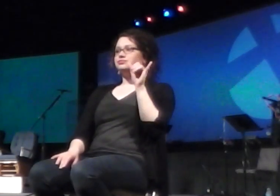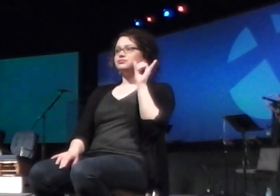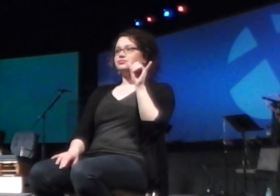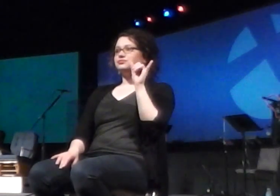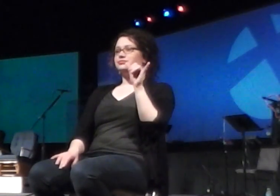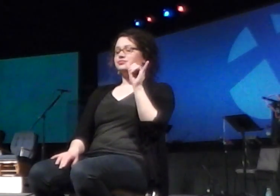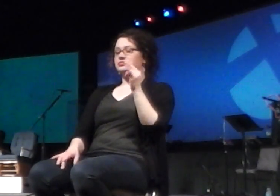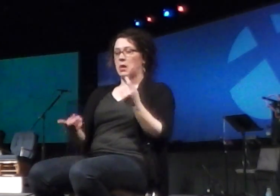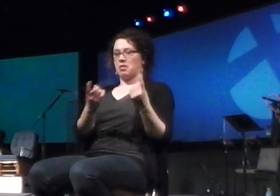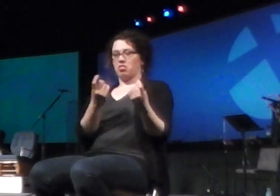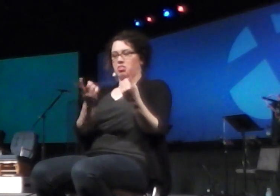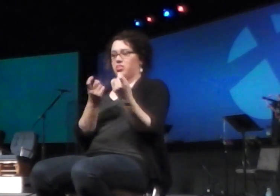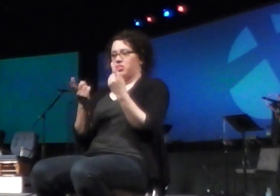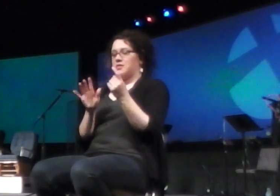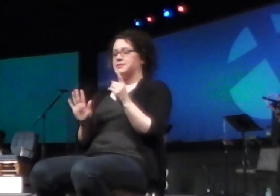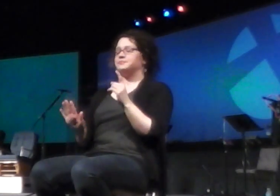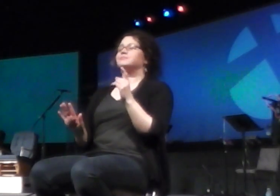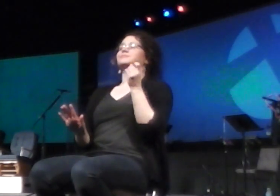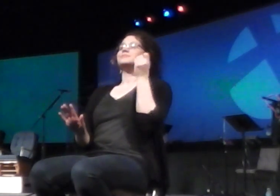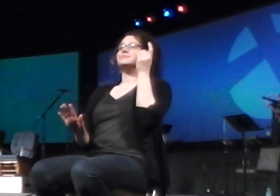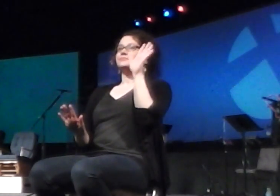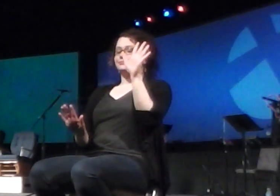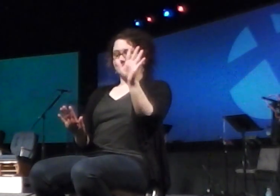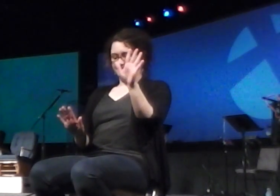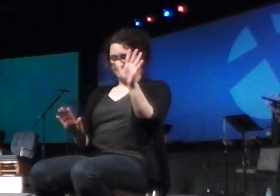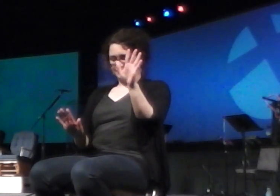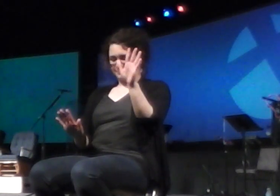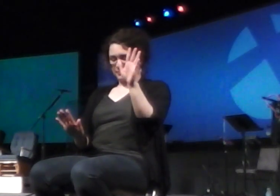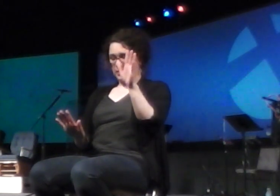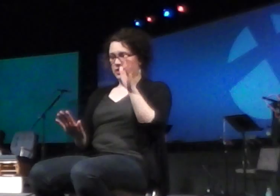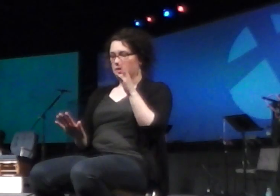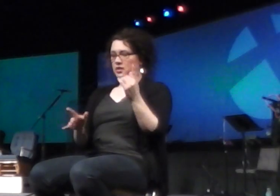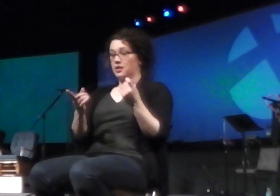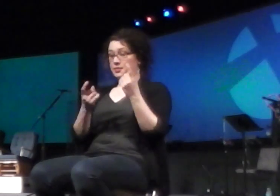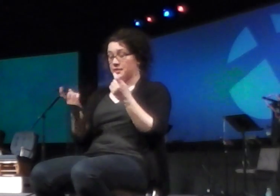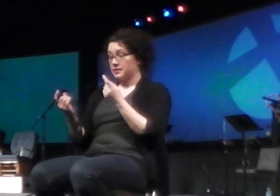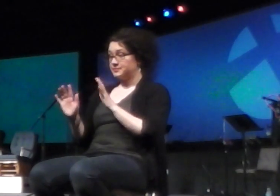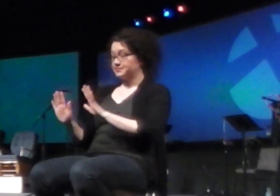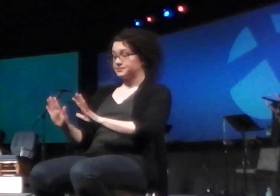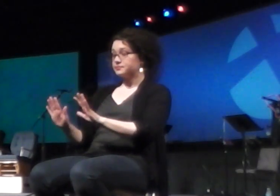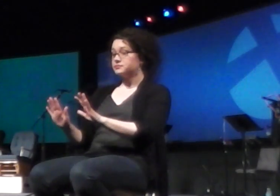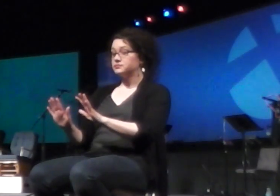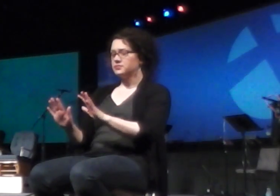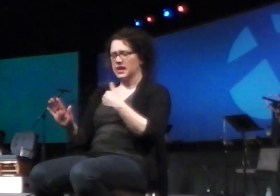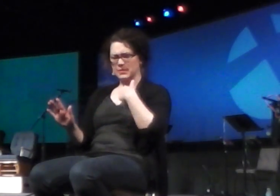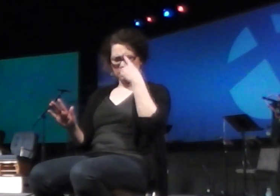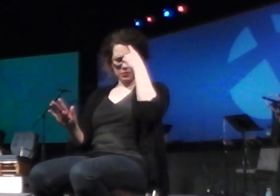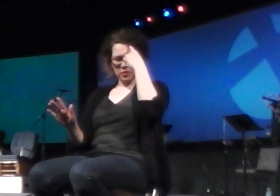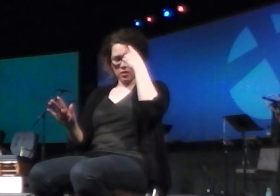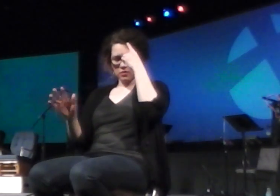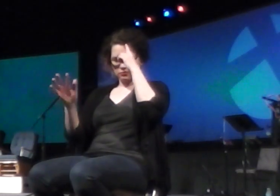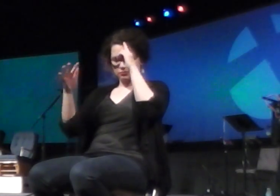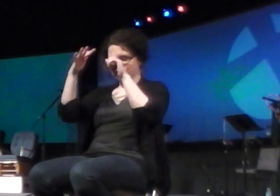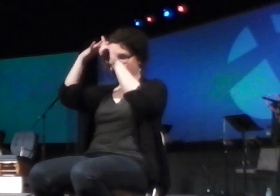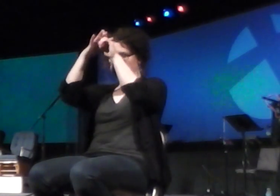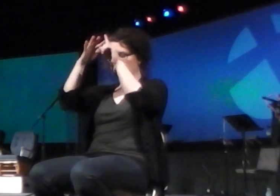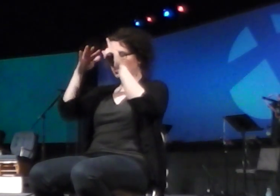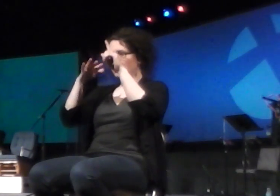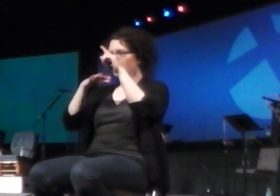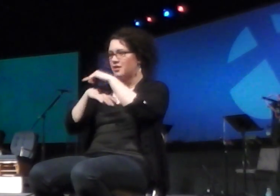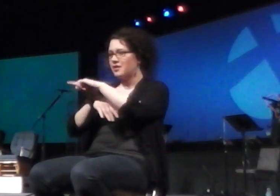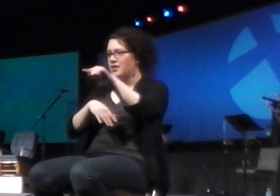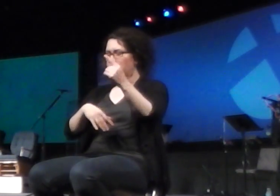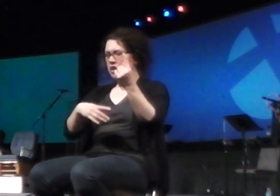all these questions about this dead raccoon. At some point, trying to answer the questions, this thought hit me. I realized, oh, wait a minute, they're not